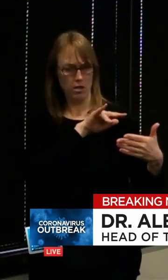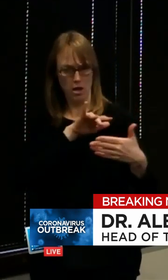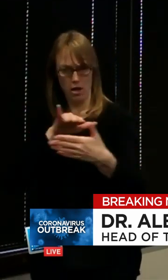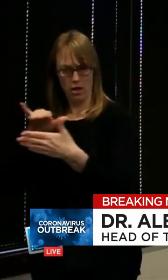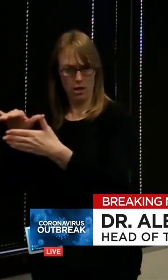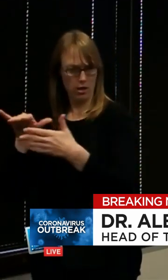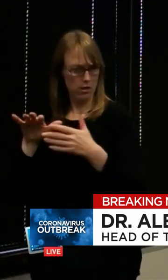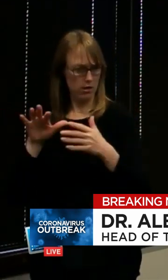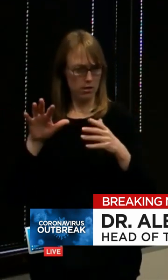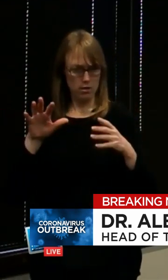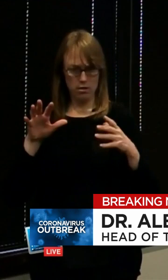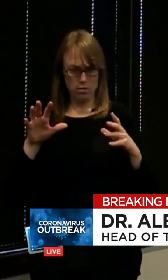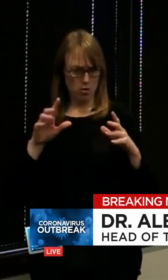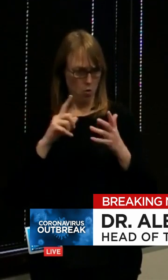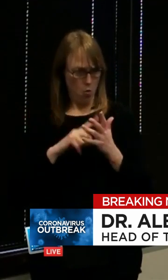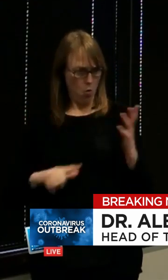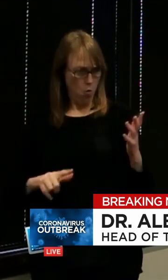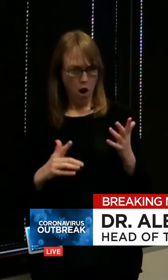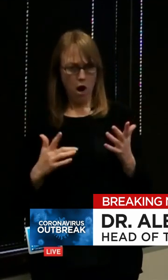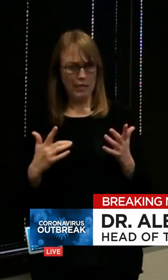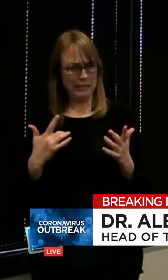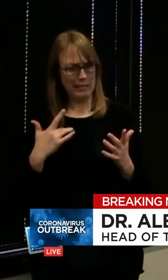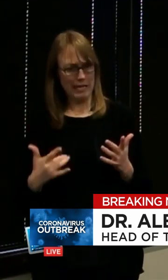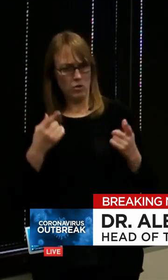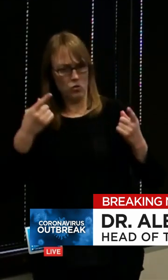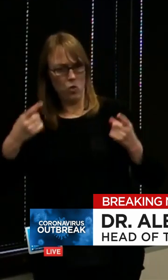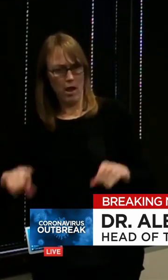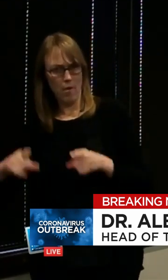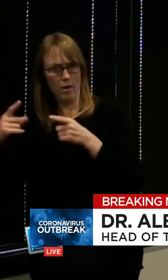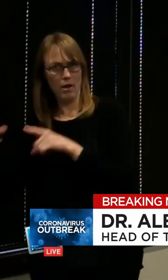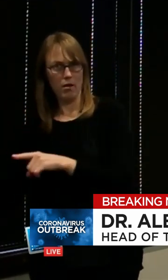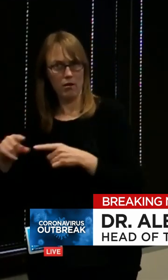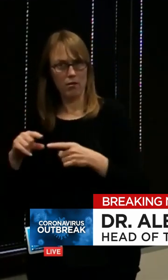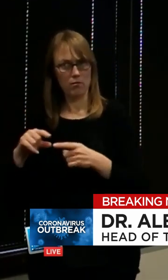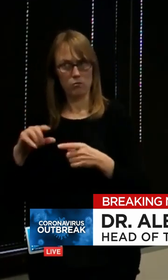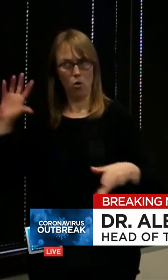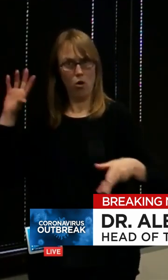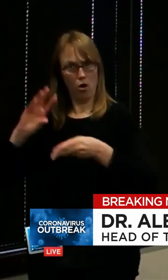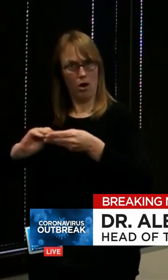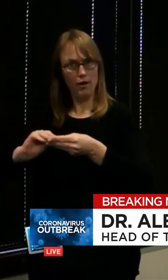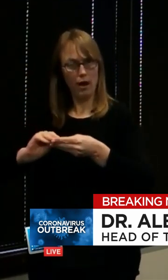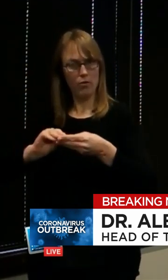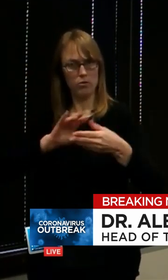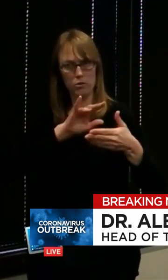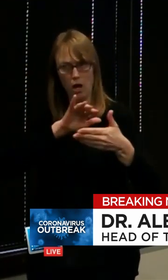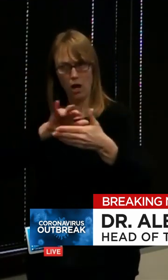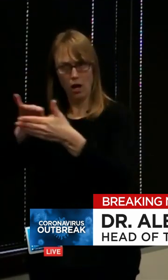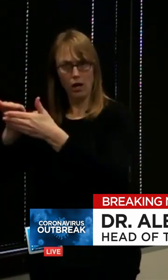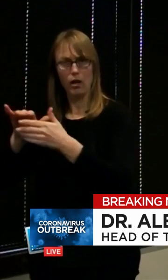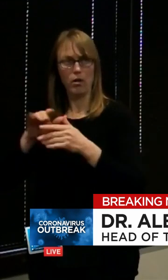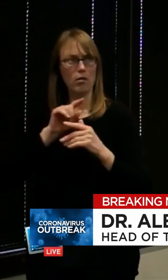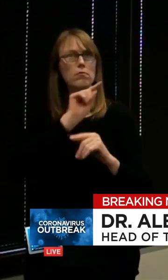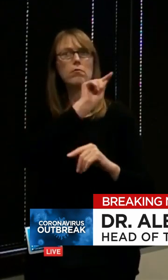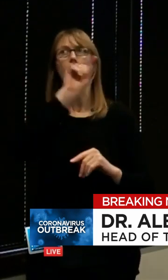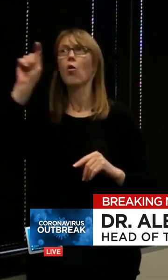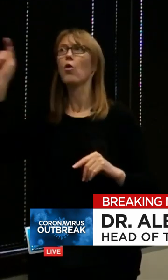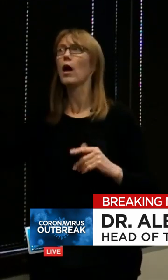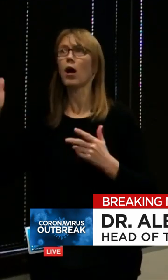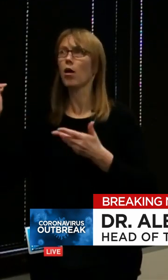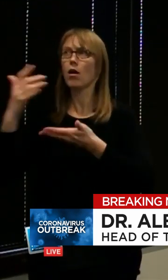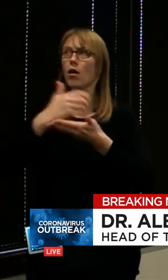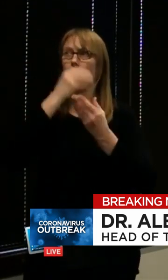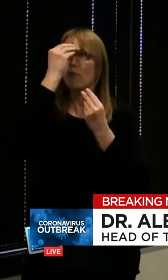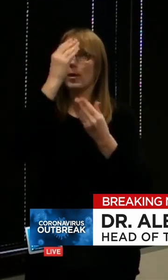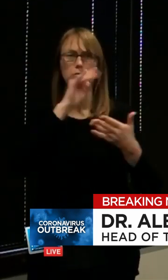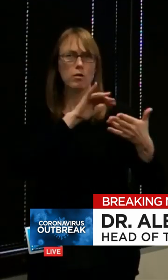short range. What we know for sure, though, is based on our modeling and best predictions, is that the next